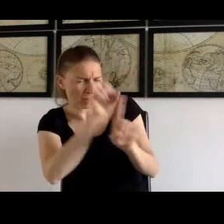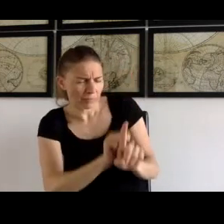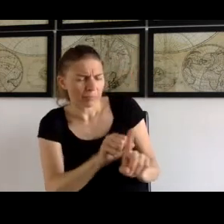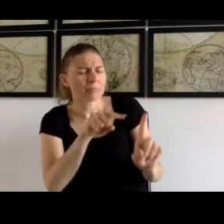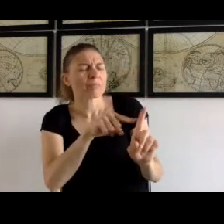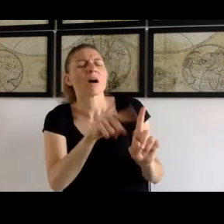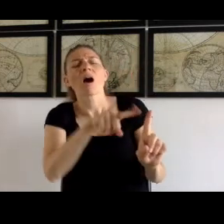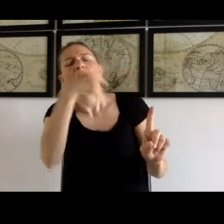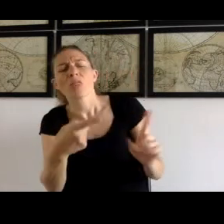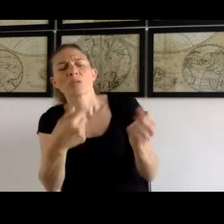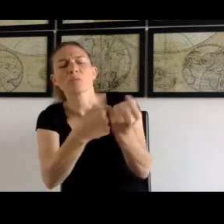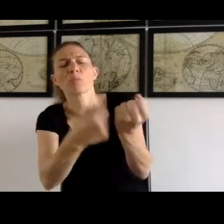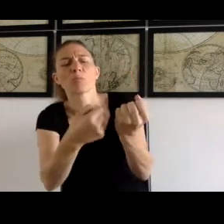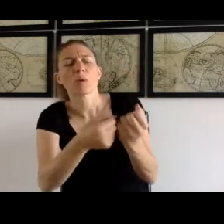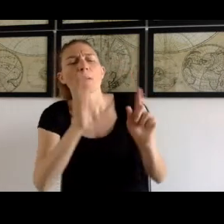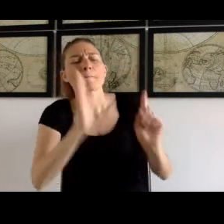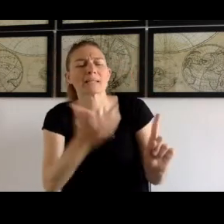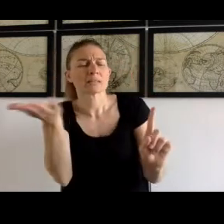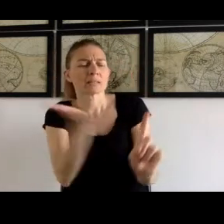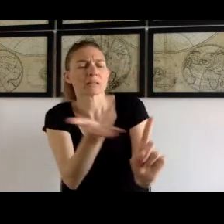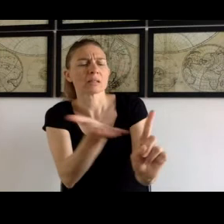Next.